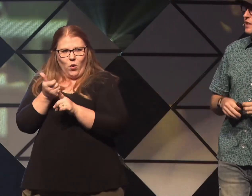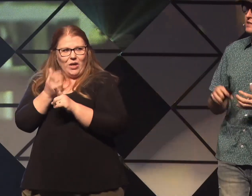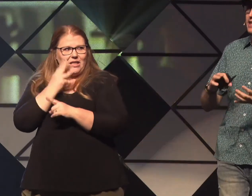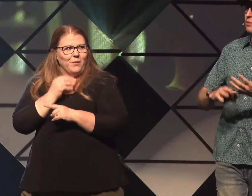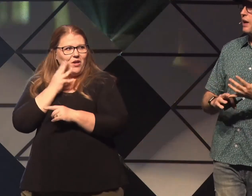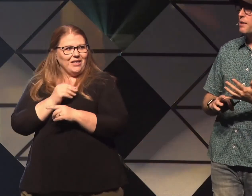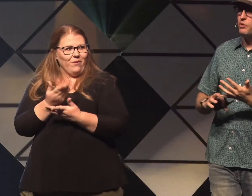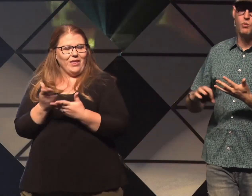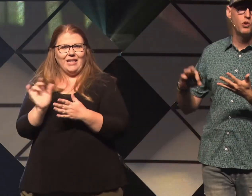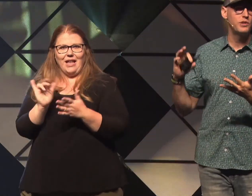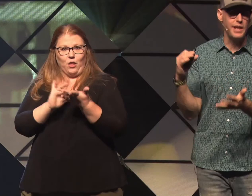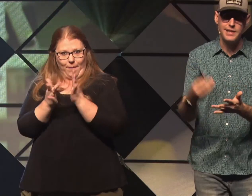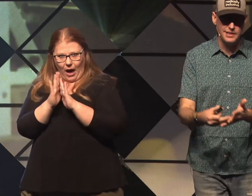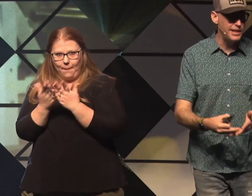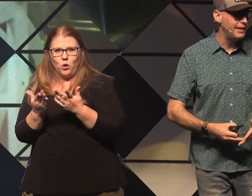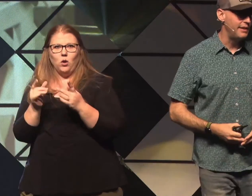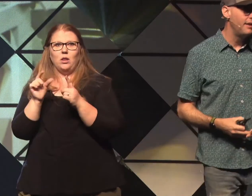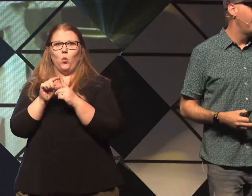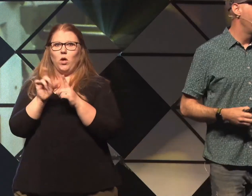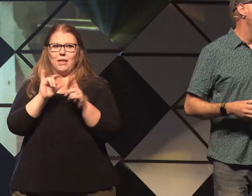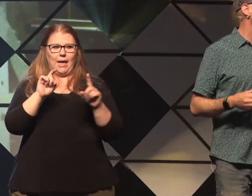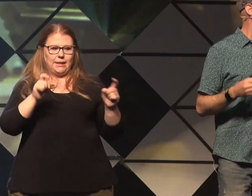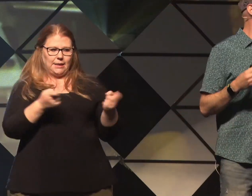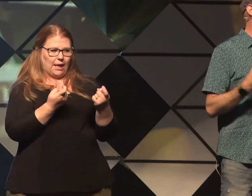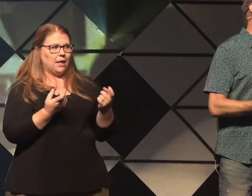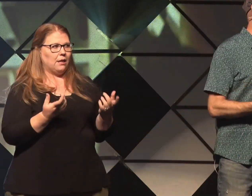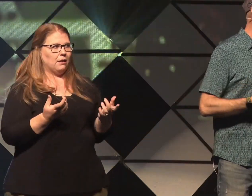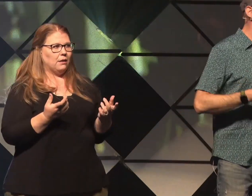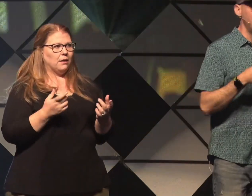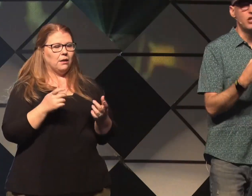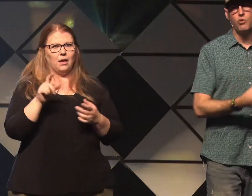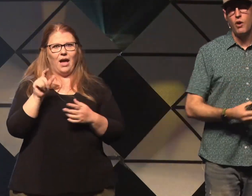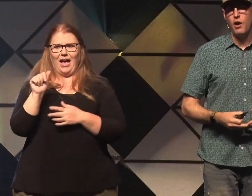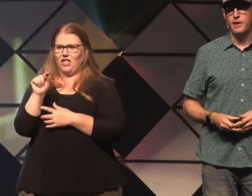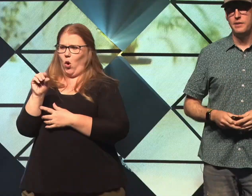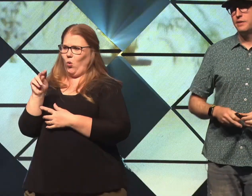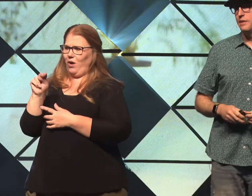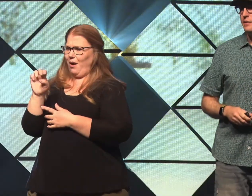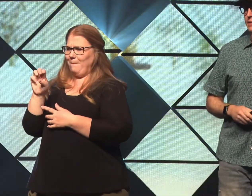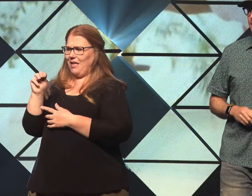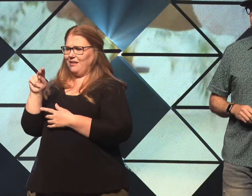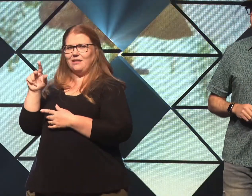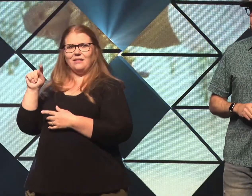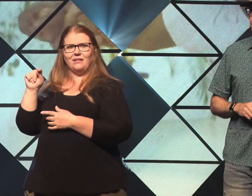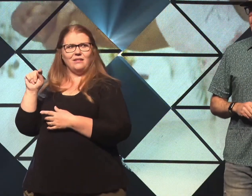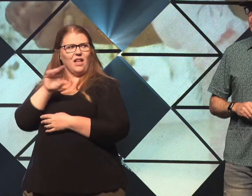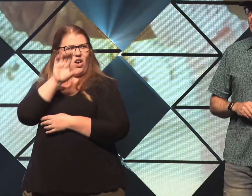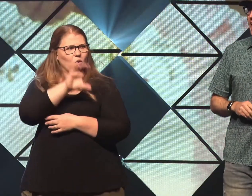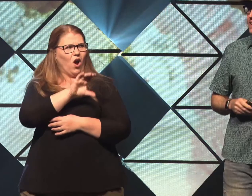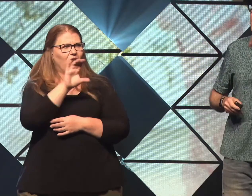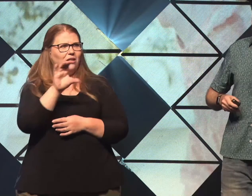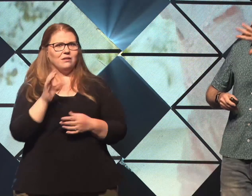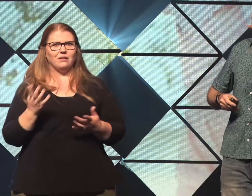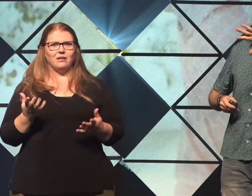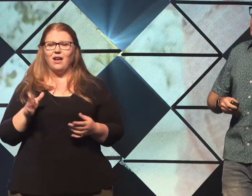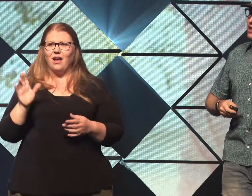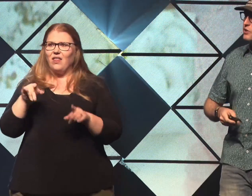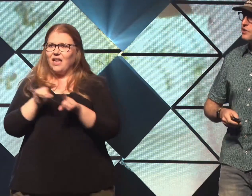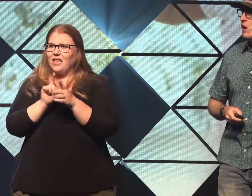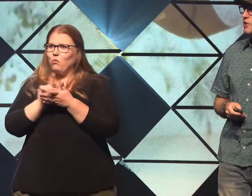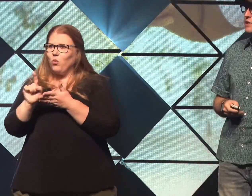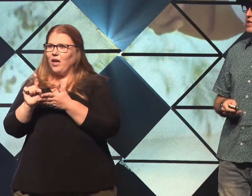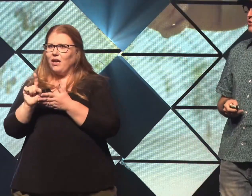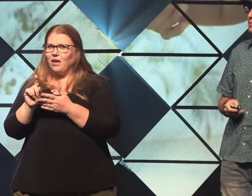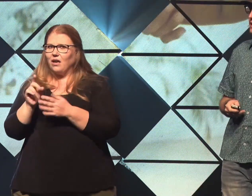experiences with things like the Bible and words like sin and atonement and the cross. And that same week as we launch